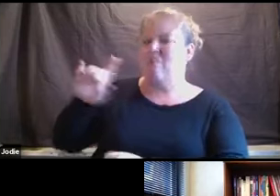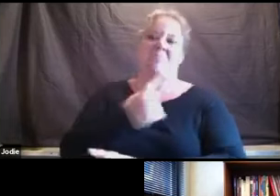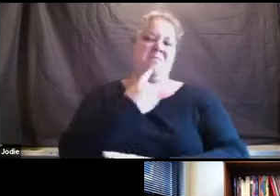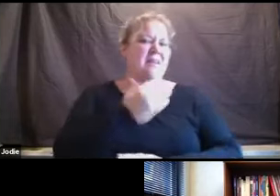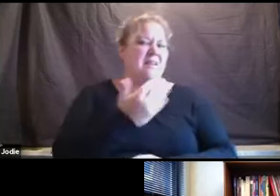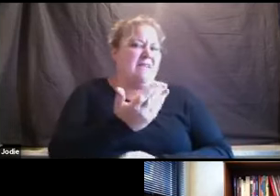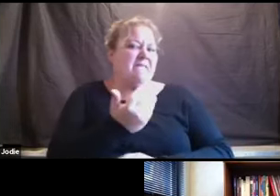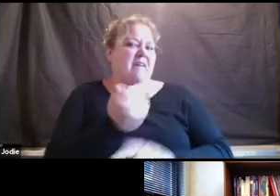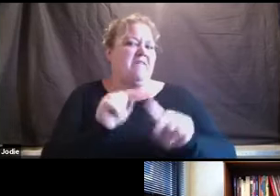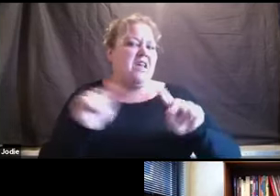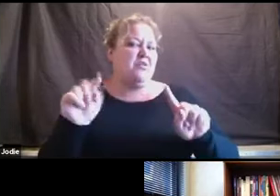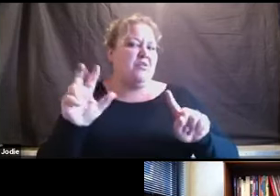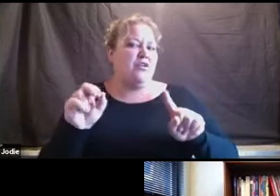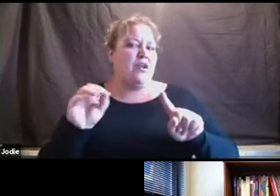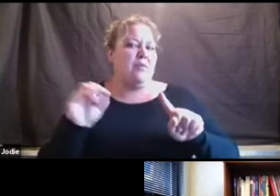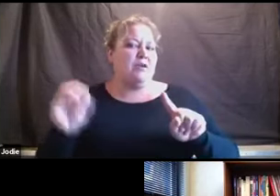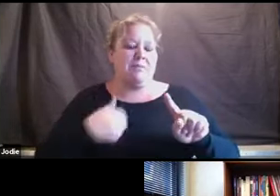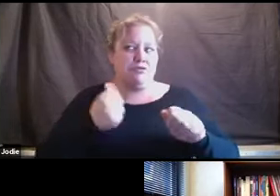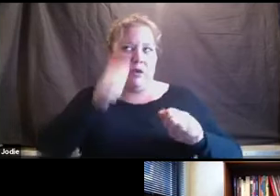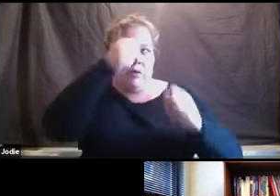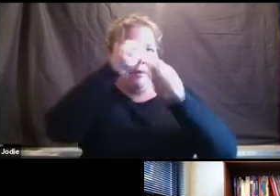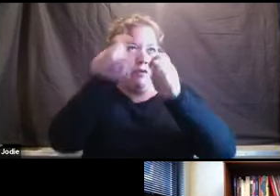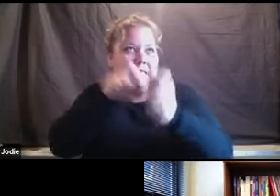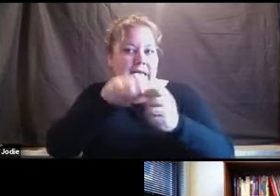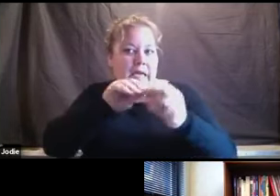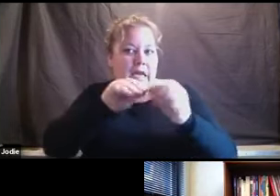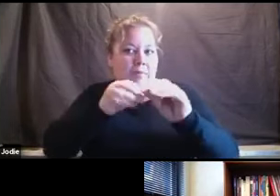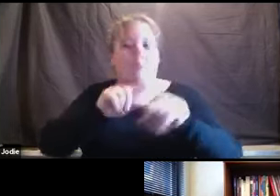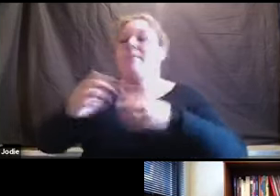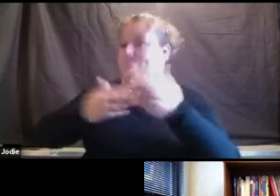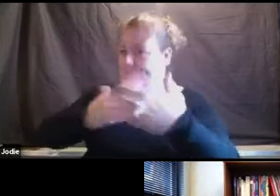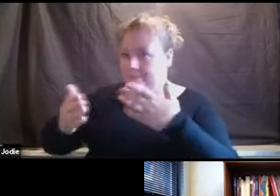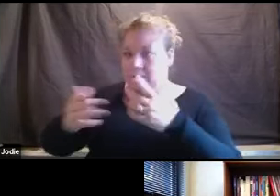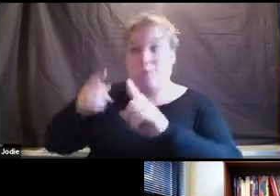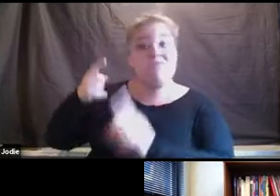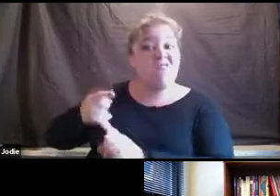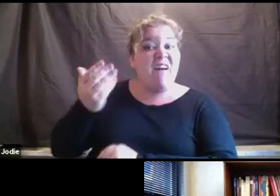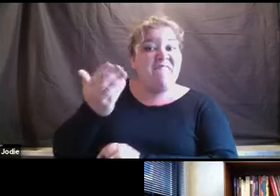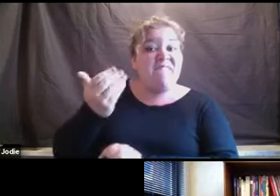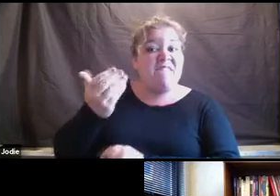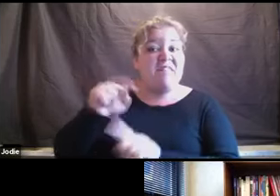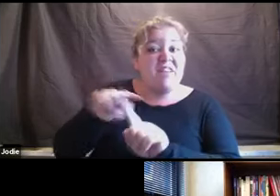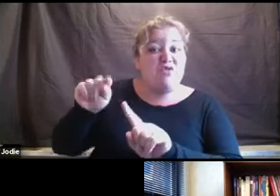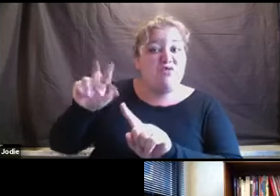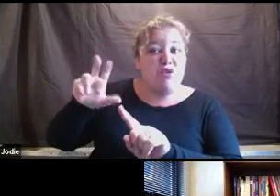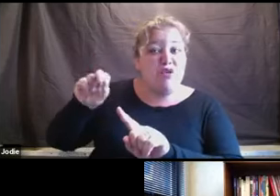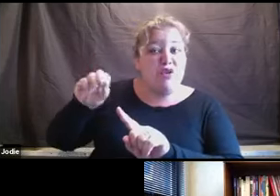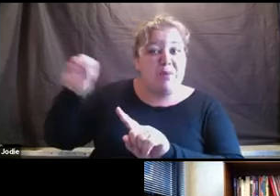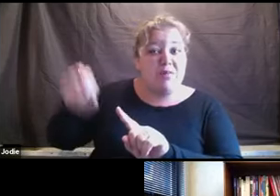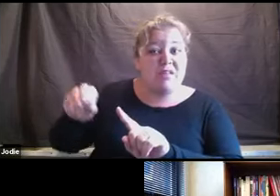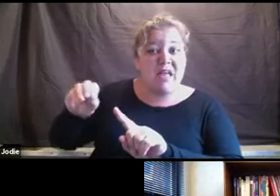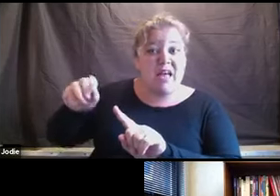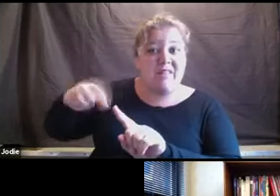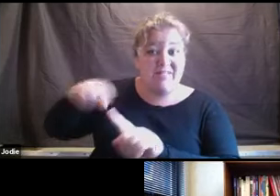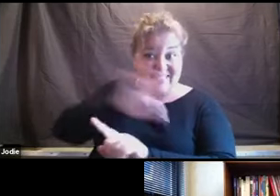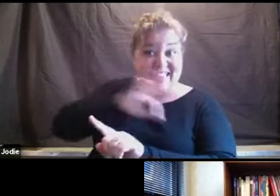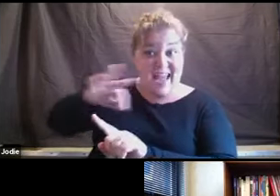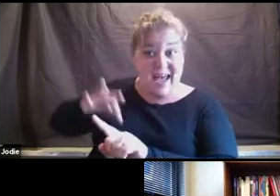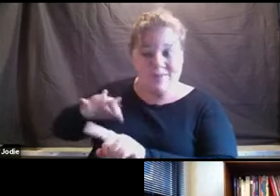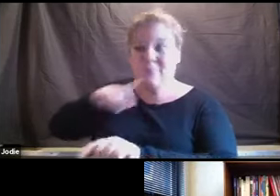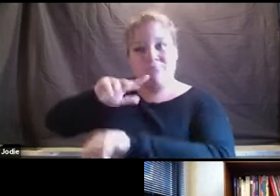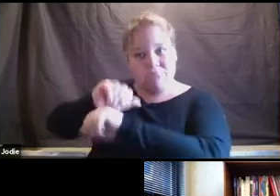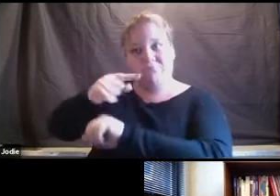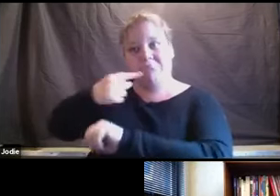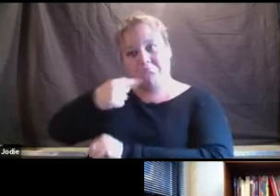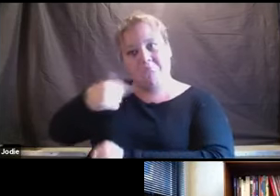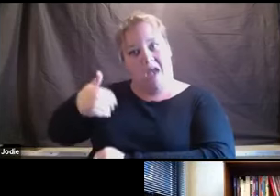remembering the study correctly, who were asymptomatic carriers, who tested positive but did not have any symptoms. And so what that means is we need